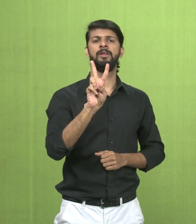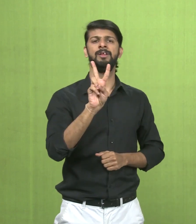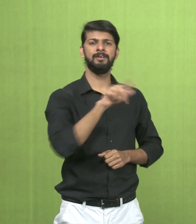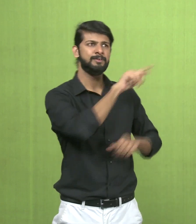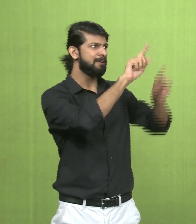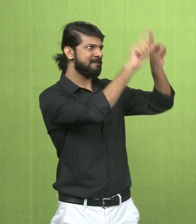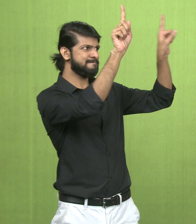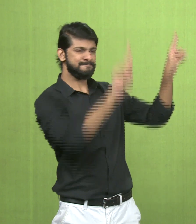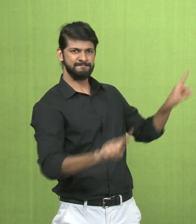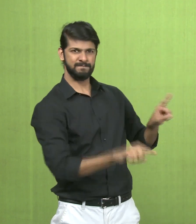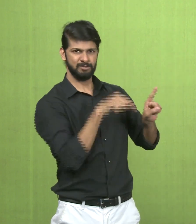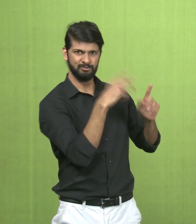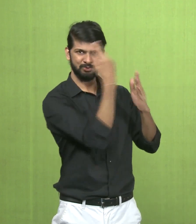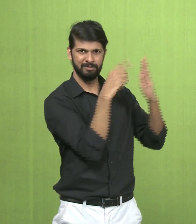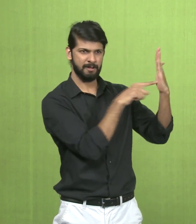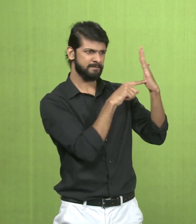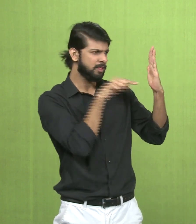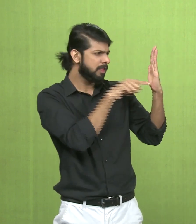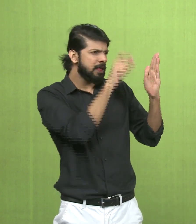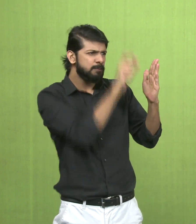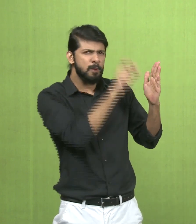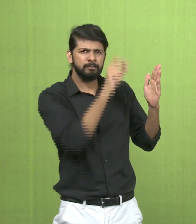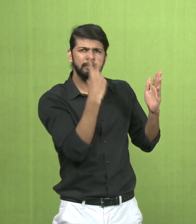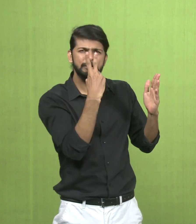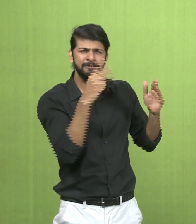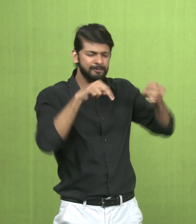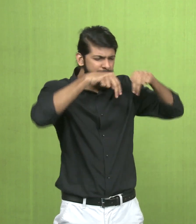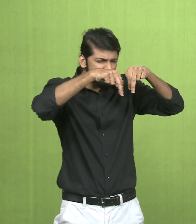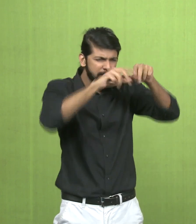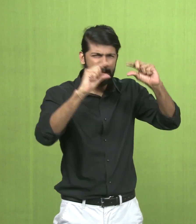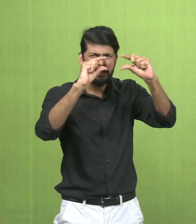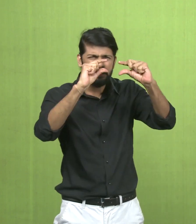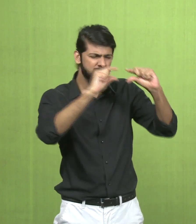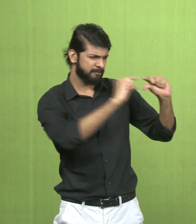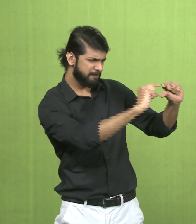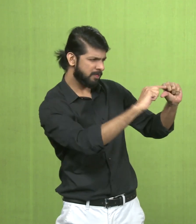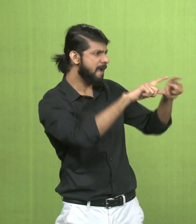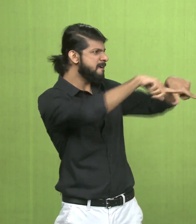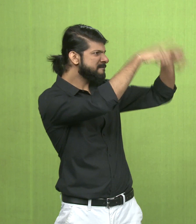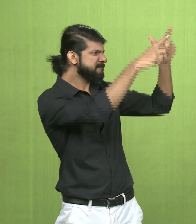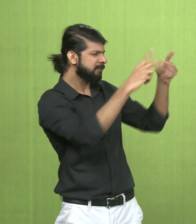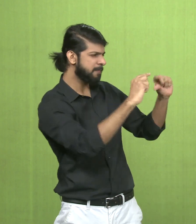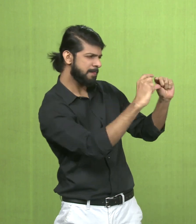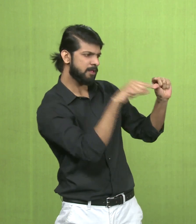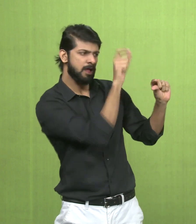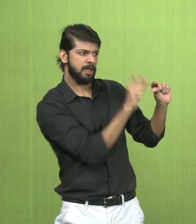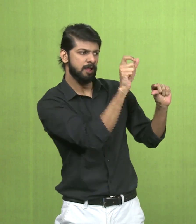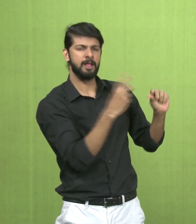how many human figures can we see? We see 2 human figures, really small, near the